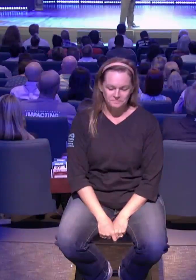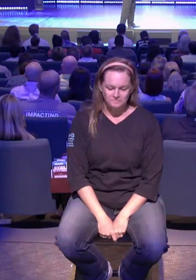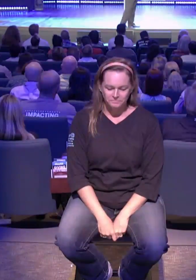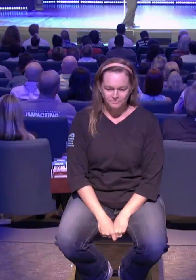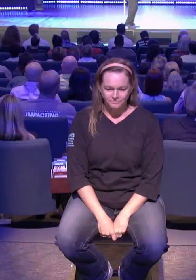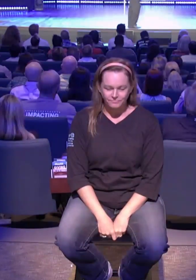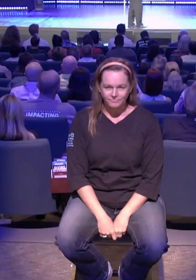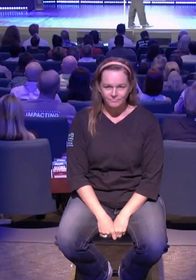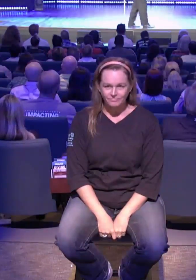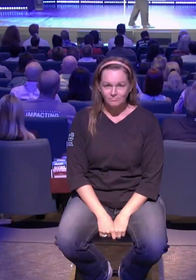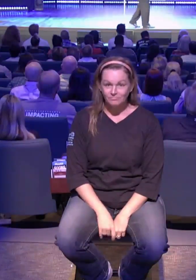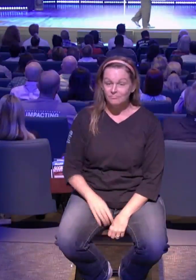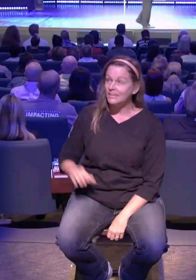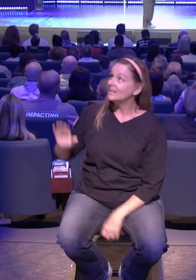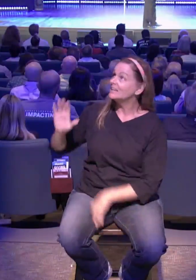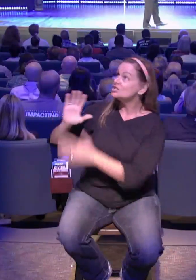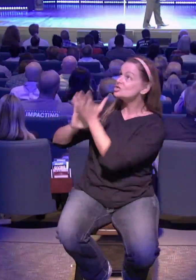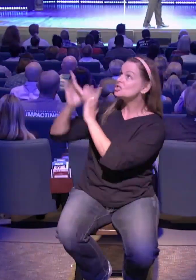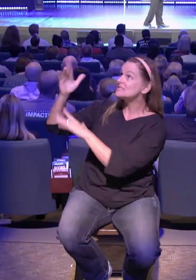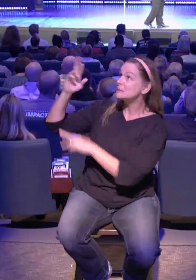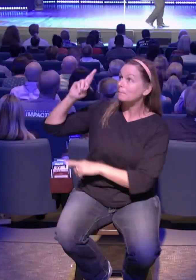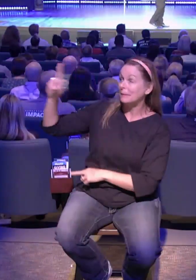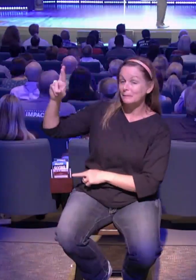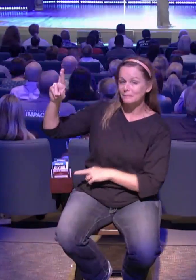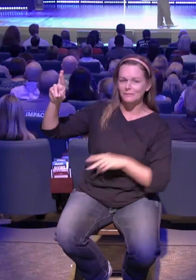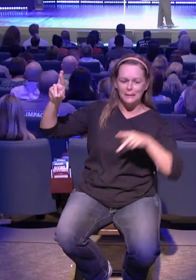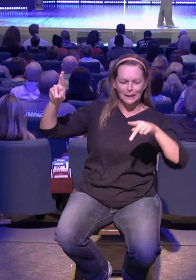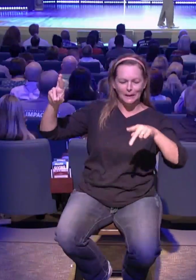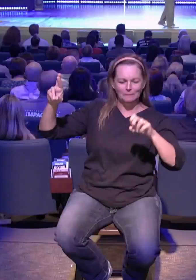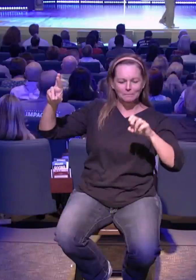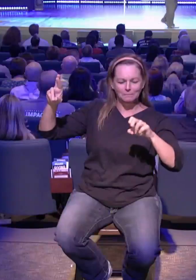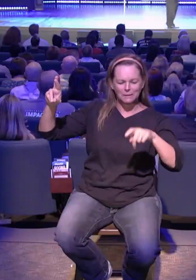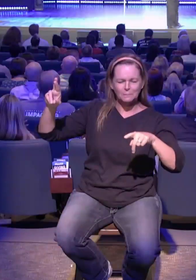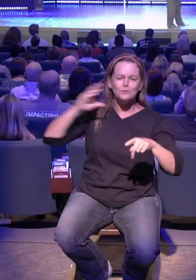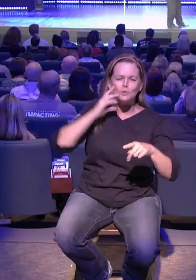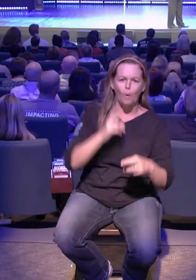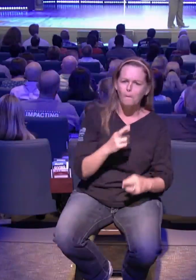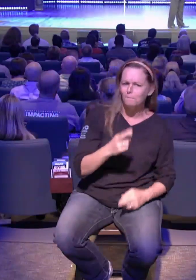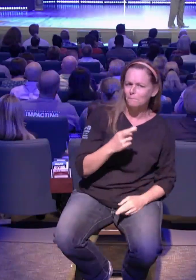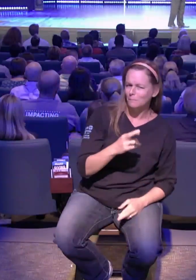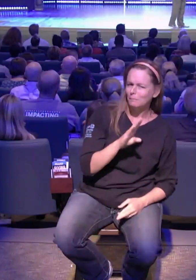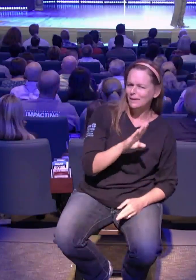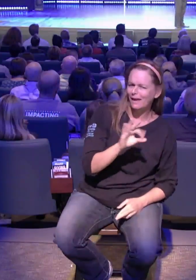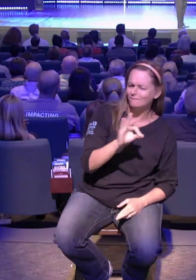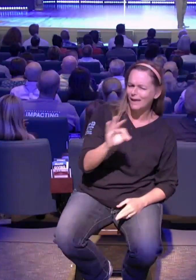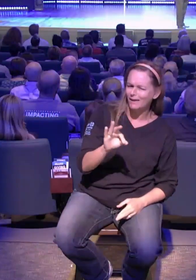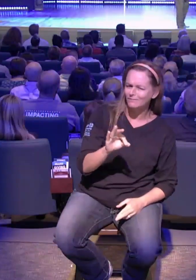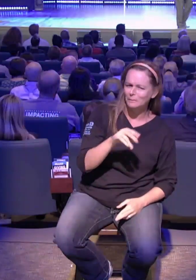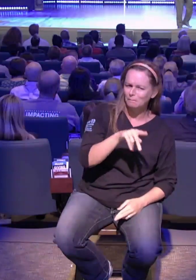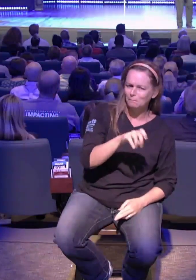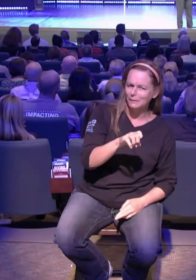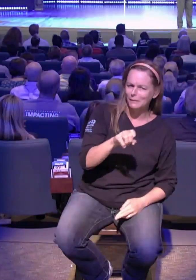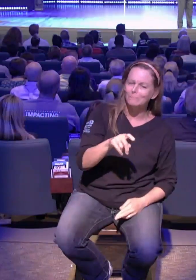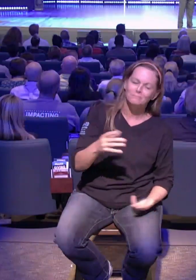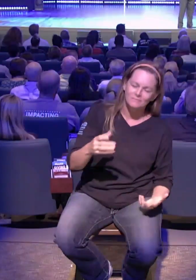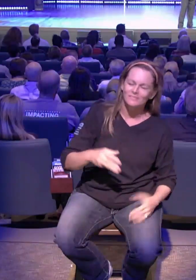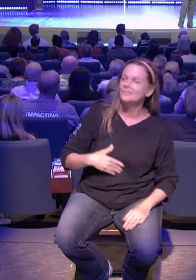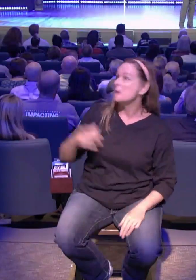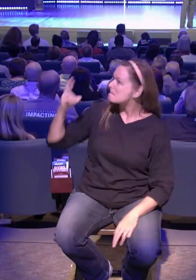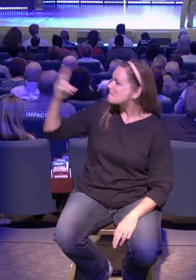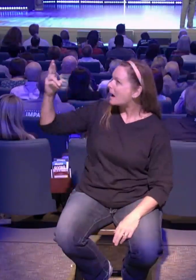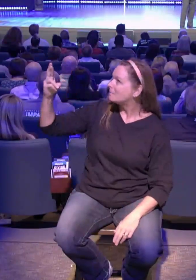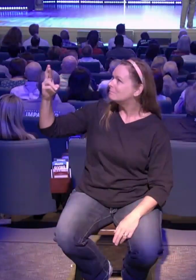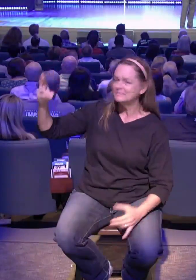His peeps are my peeps. You know what I'm talking about? Come on. I want to hang with his people. I love this. I love